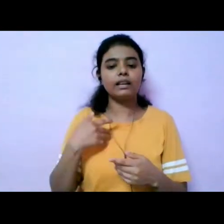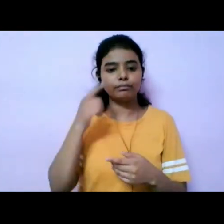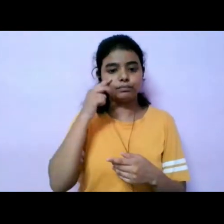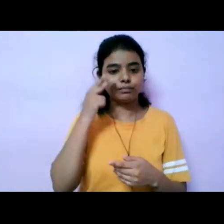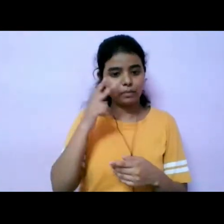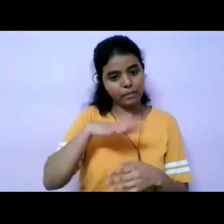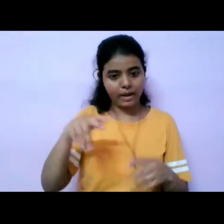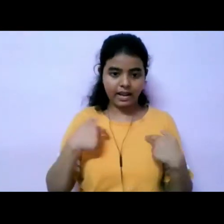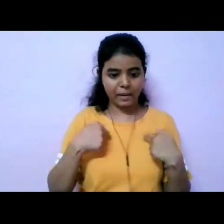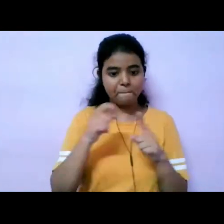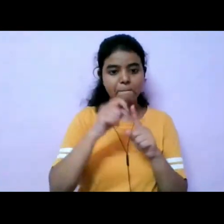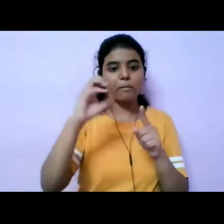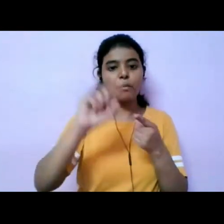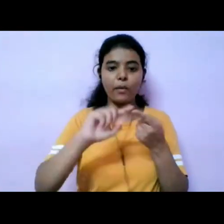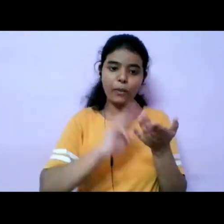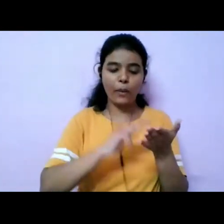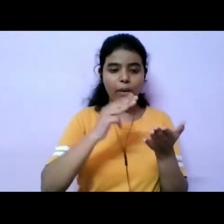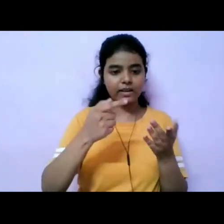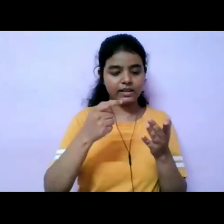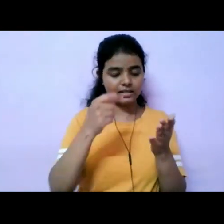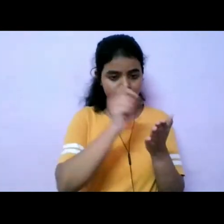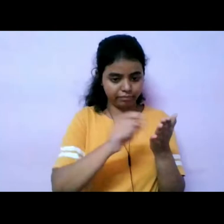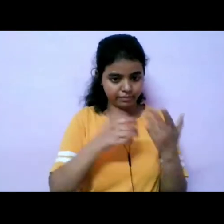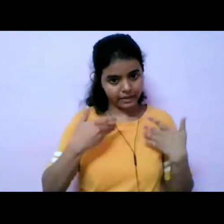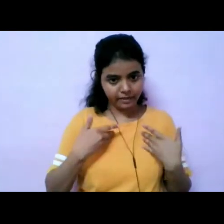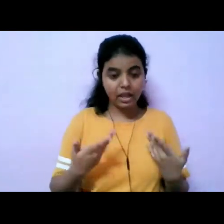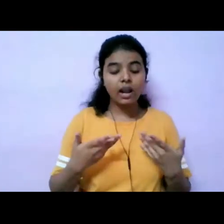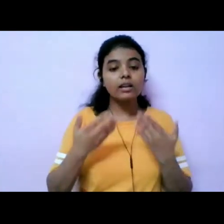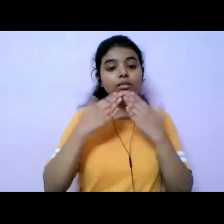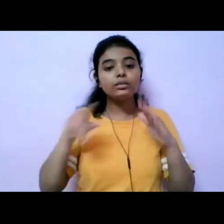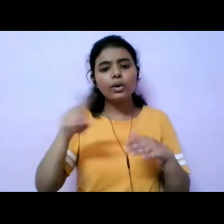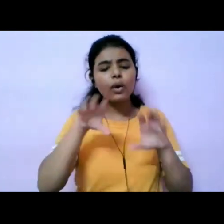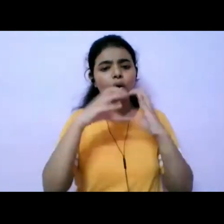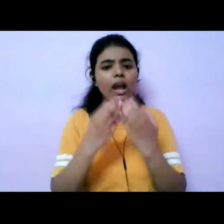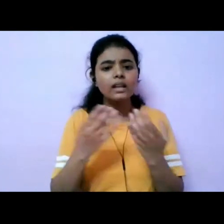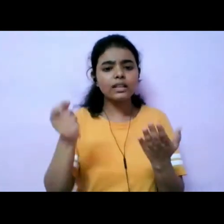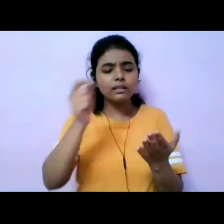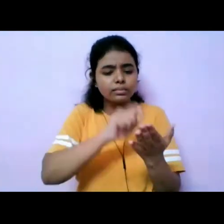my time putting words in clouds. They get it.